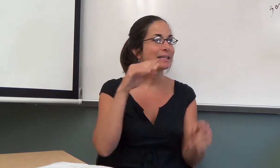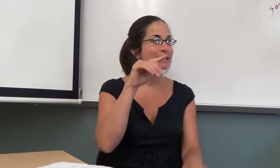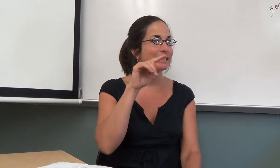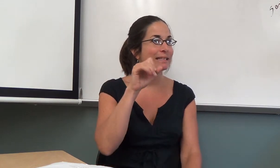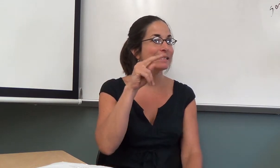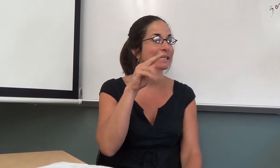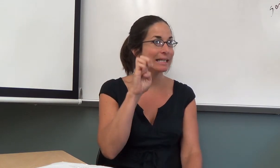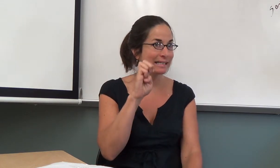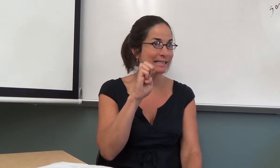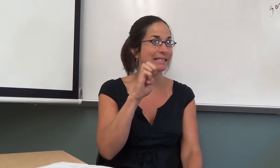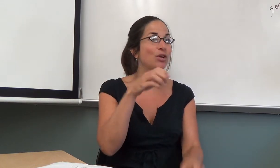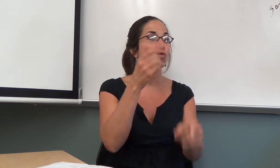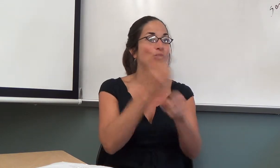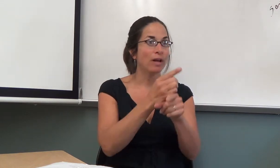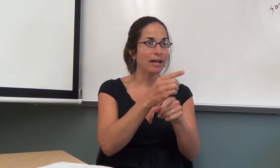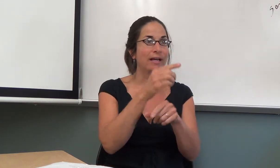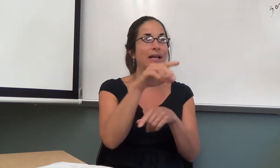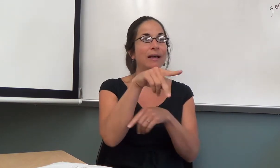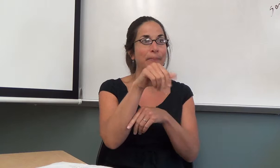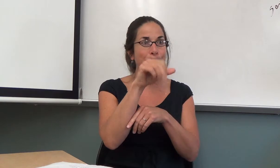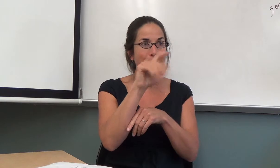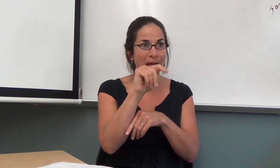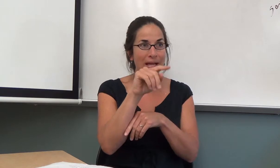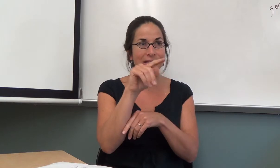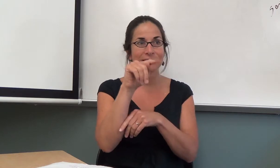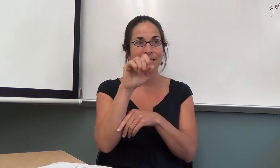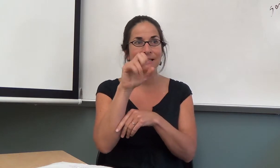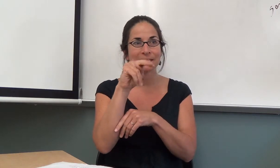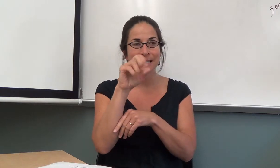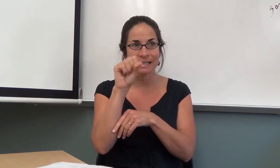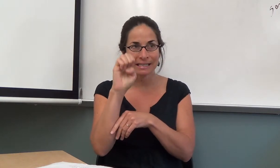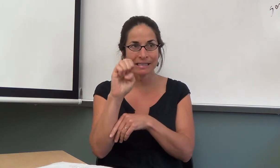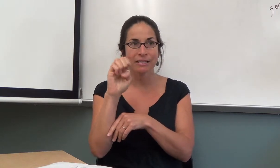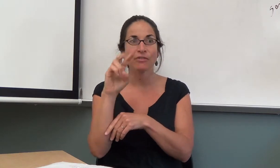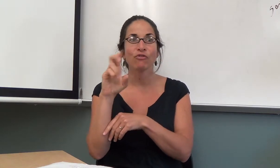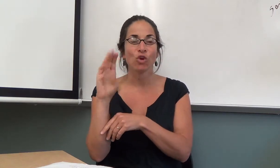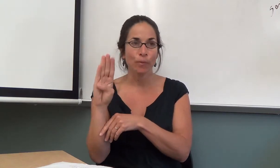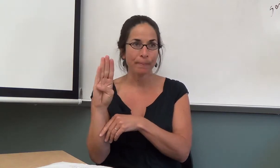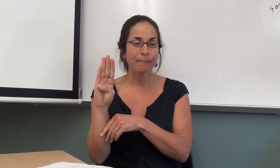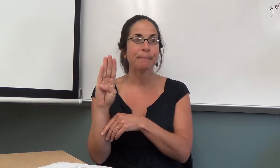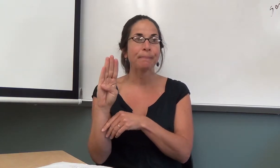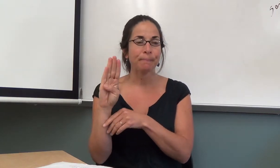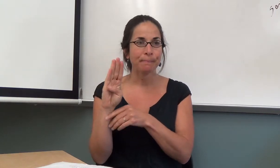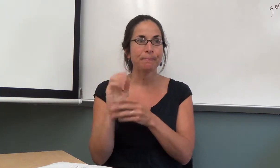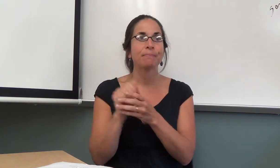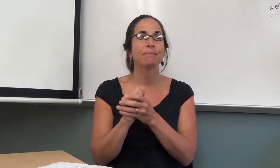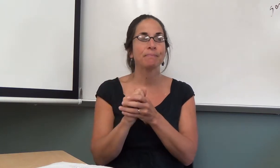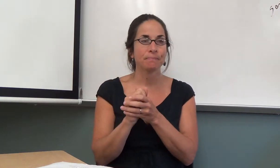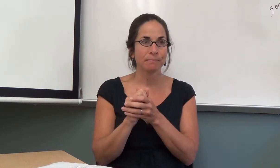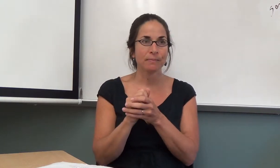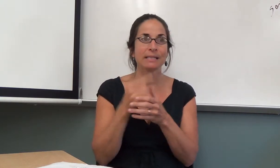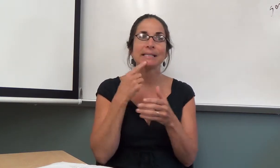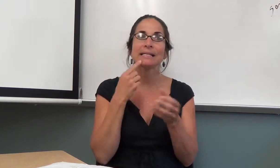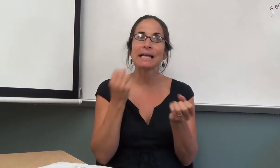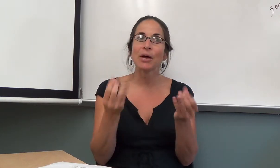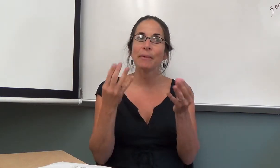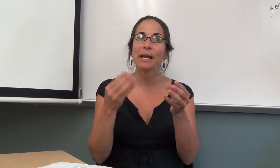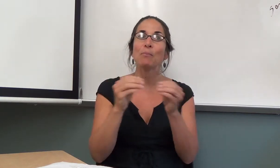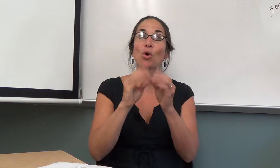a past tense verb. Oh. It tells us how many. There were more than one, right? Because what's